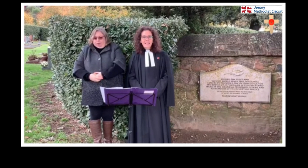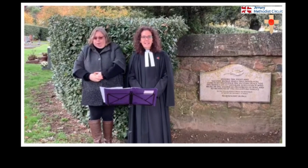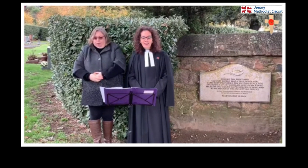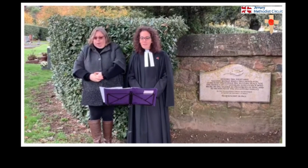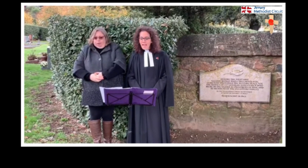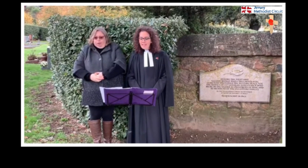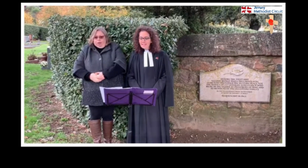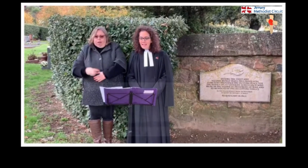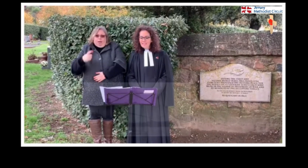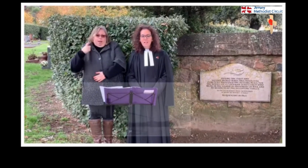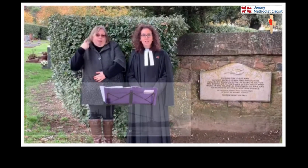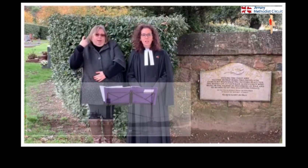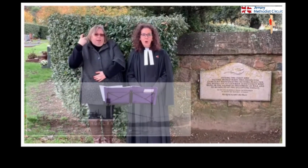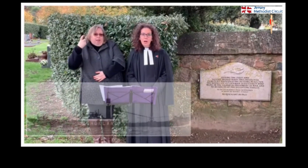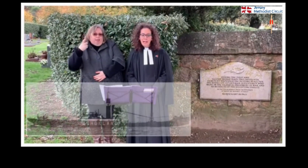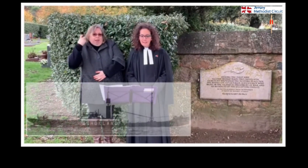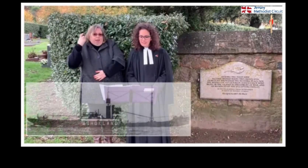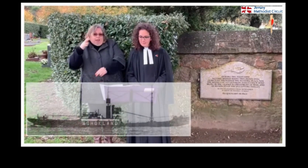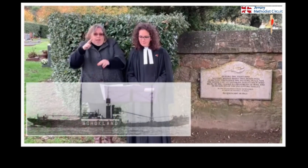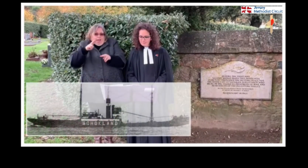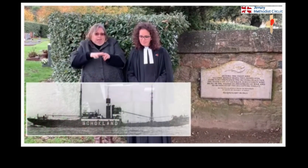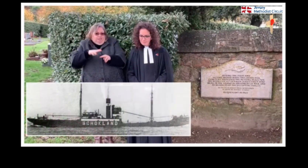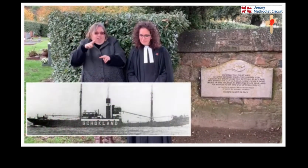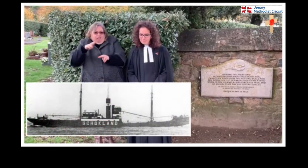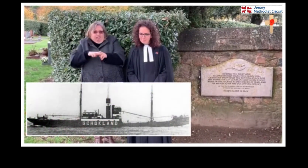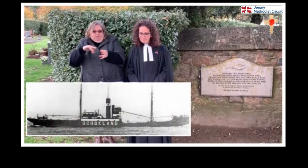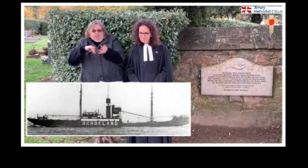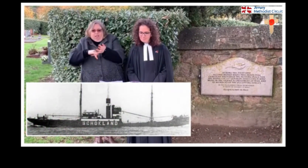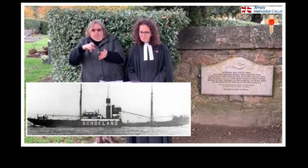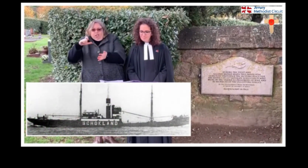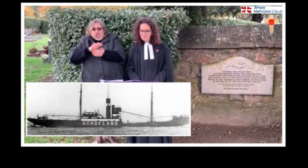The sinking of the SS Schwachland.